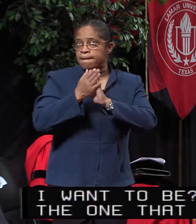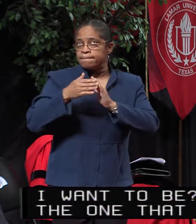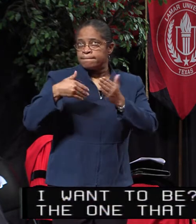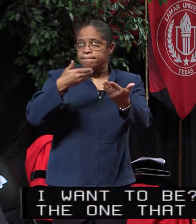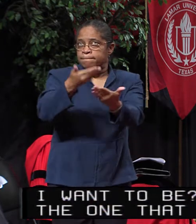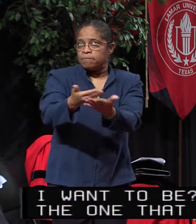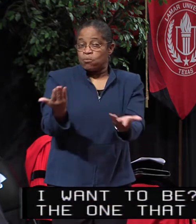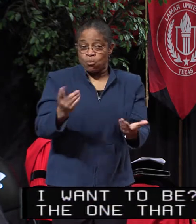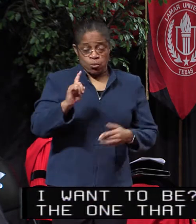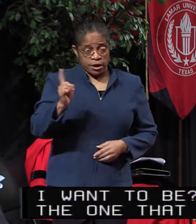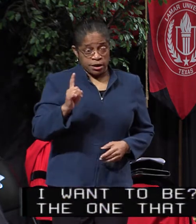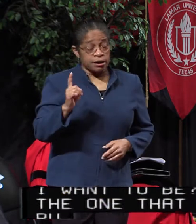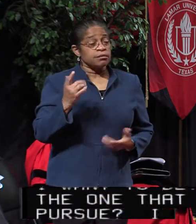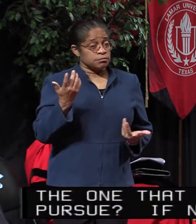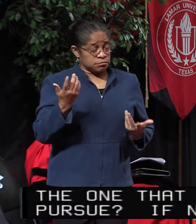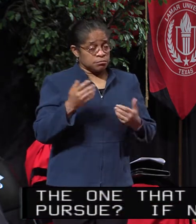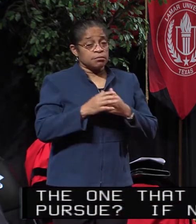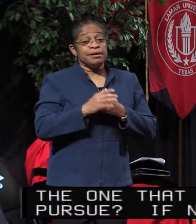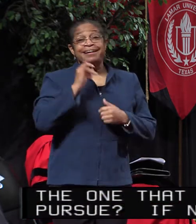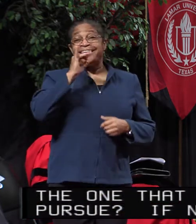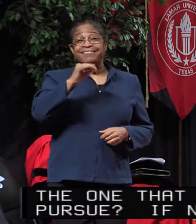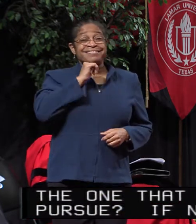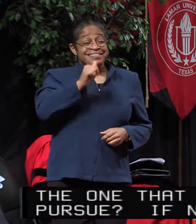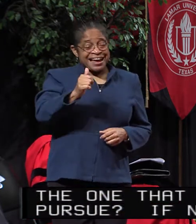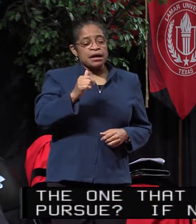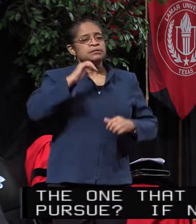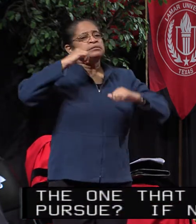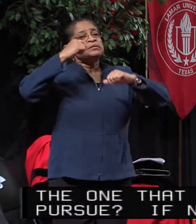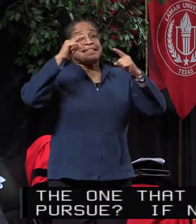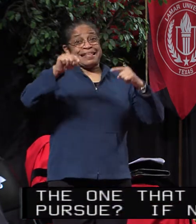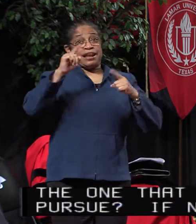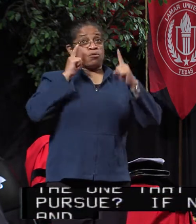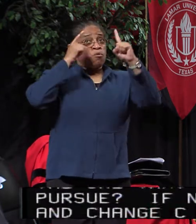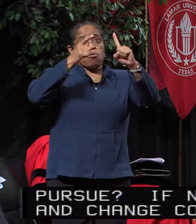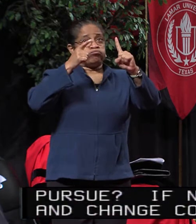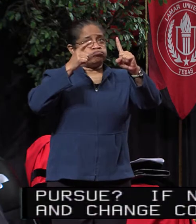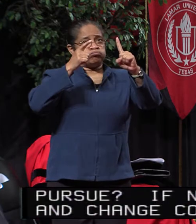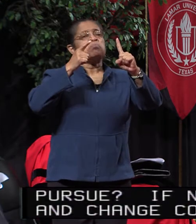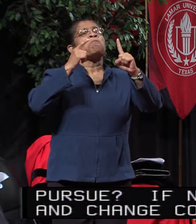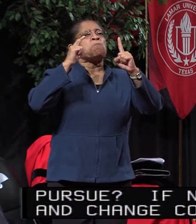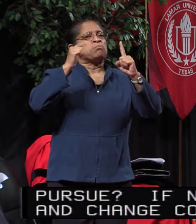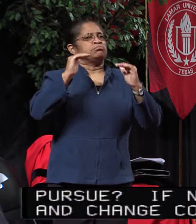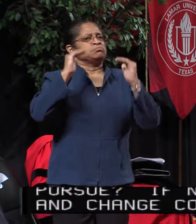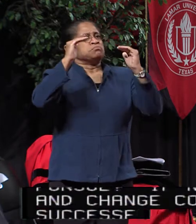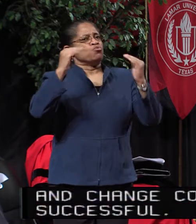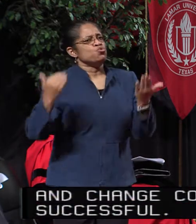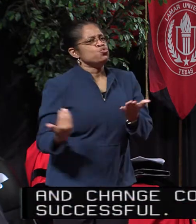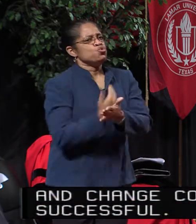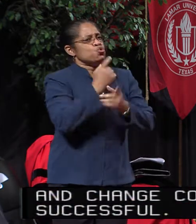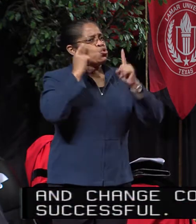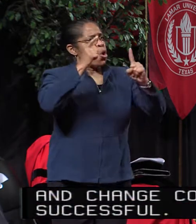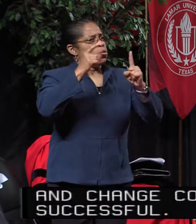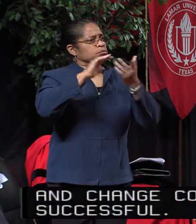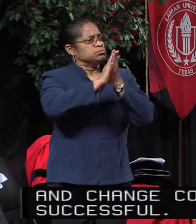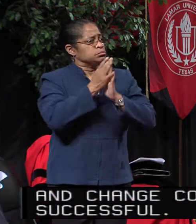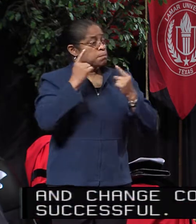I really want to pursue? If not, set a new goal and change course so that you can be